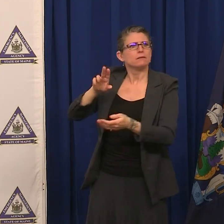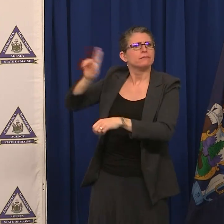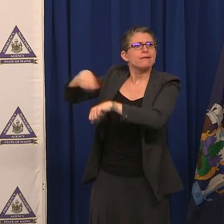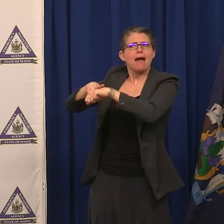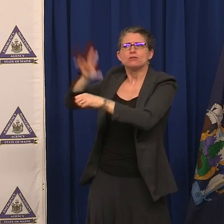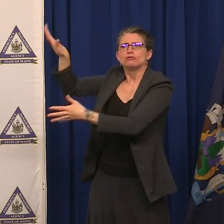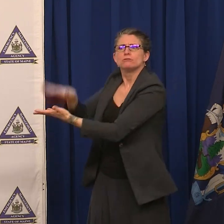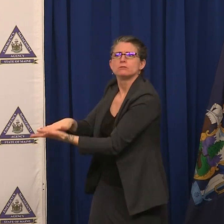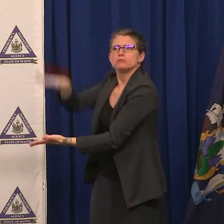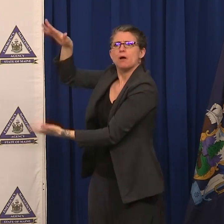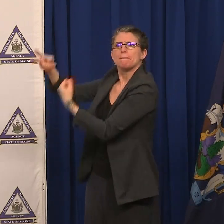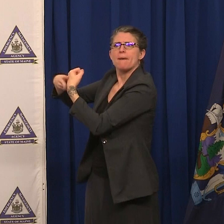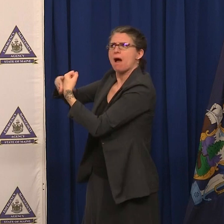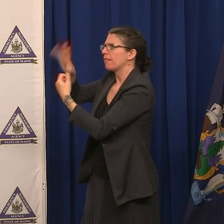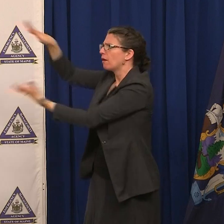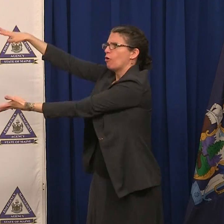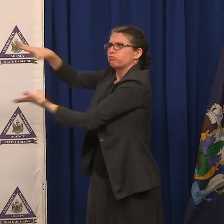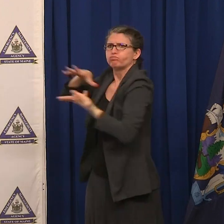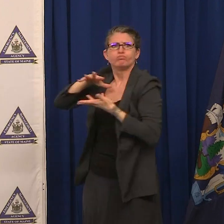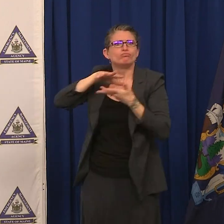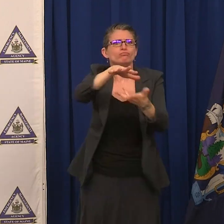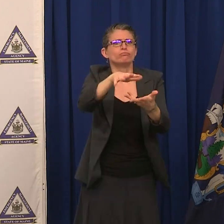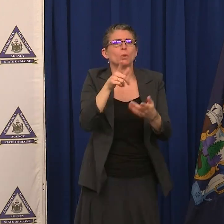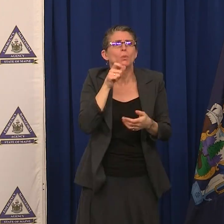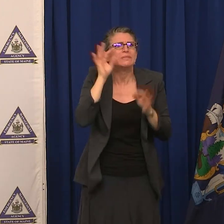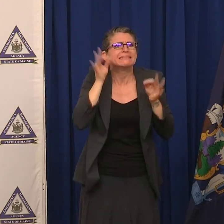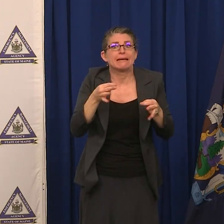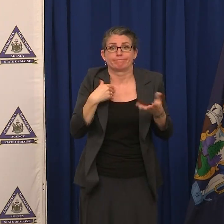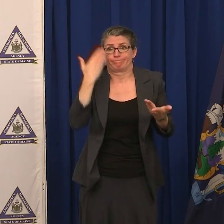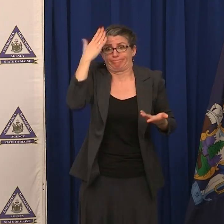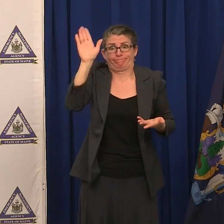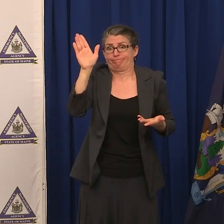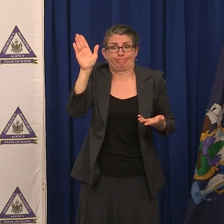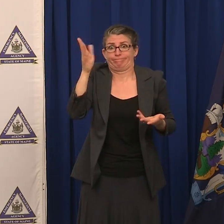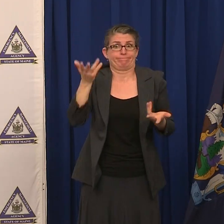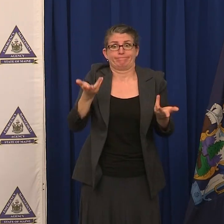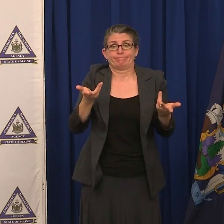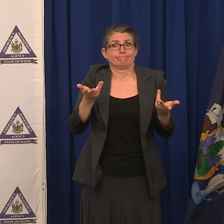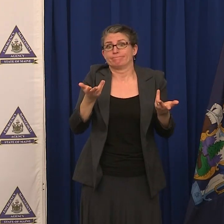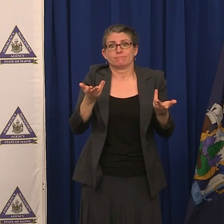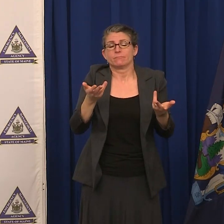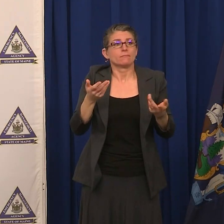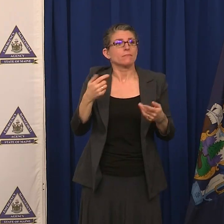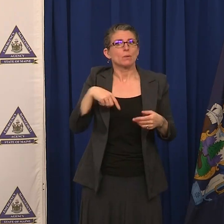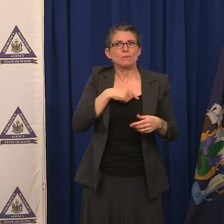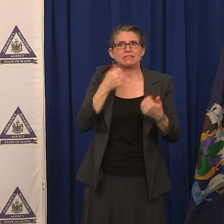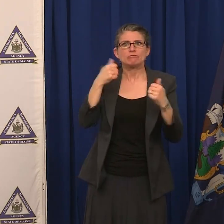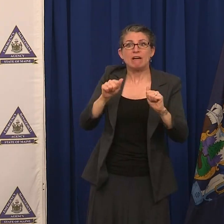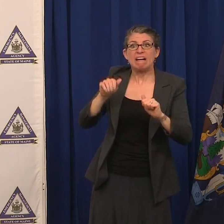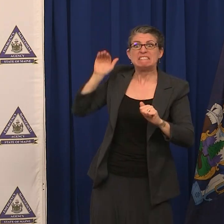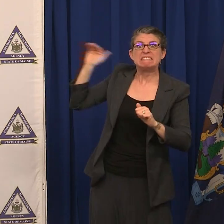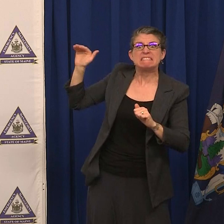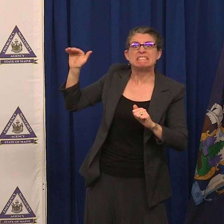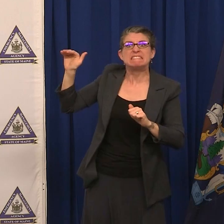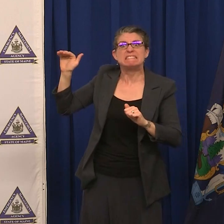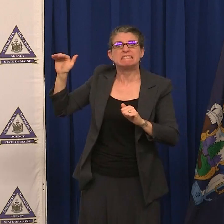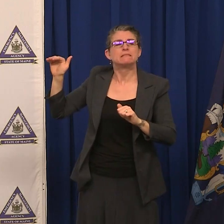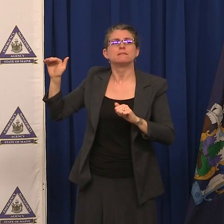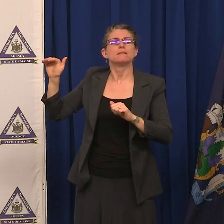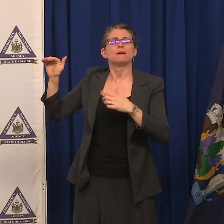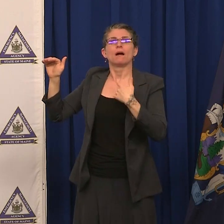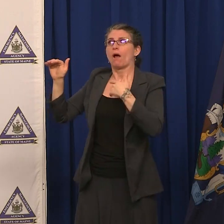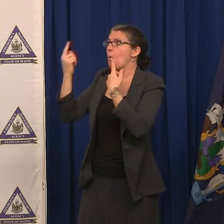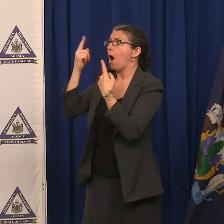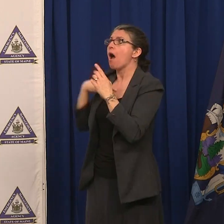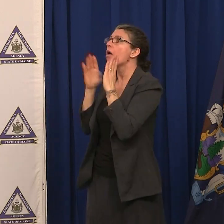pursuing additional strategies in order to try to shore up what we need to have right now. Now, Kara, your